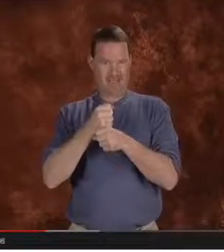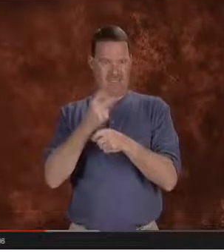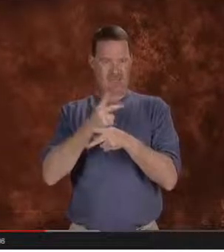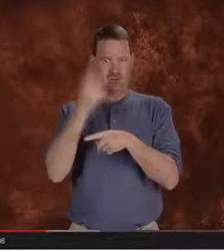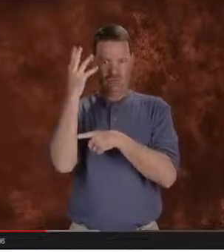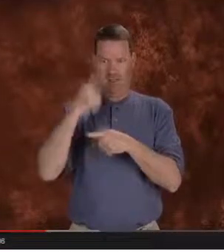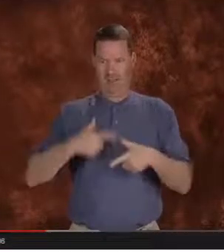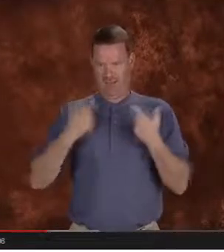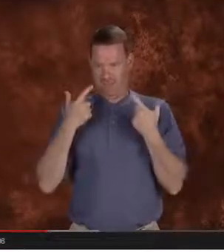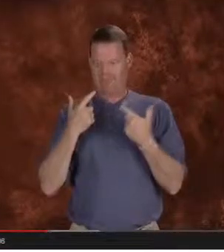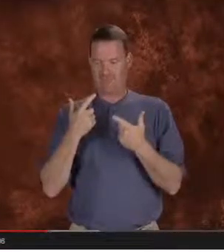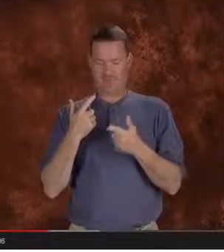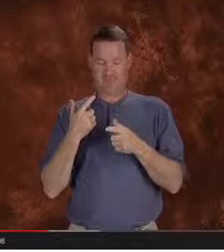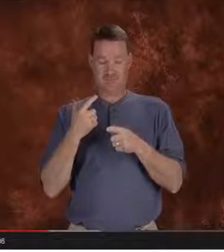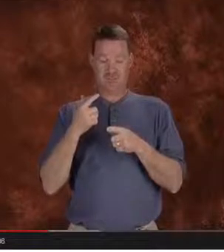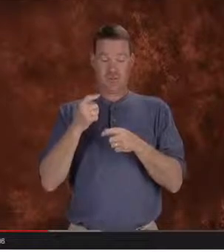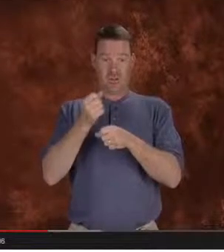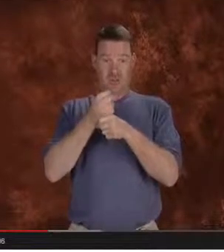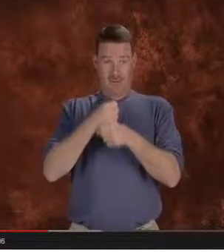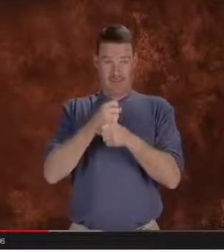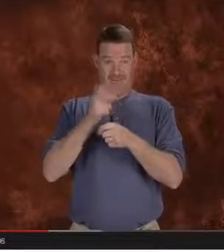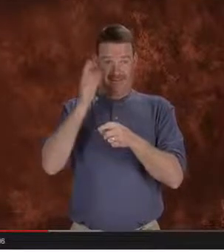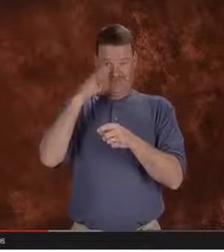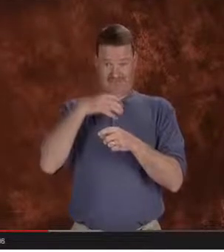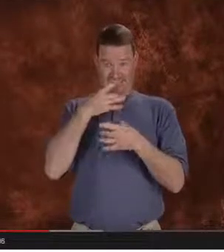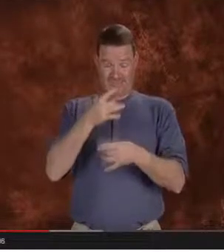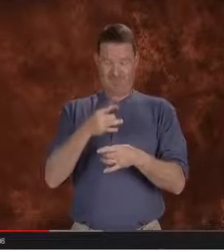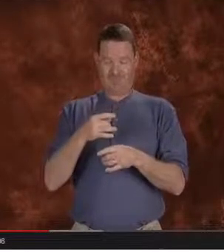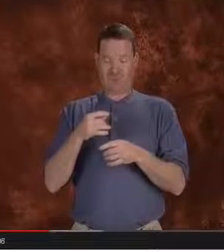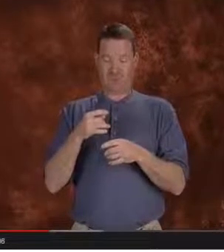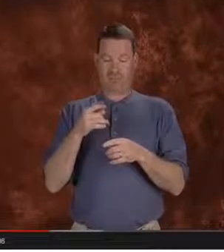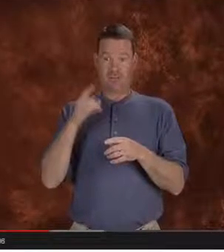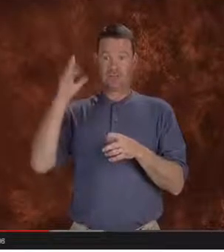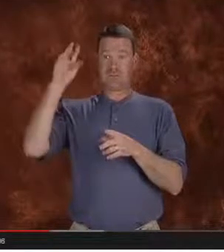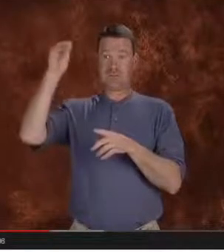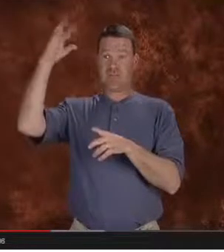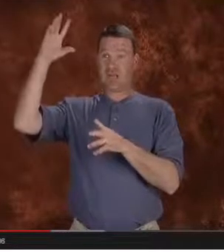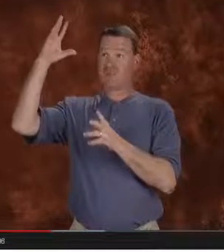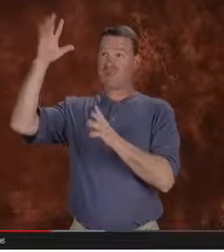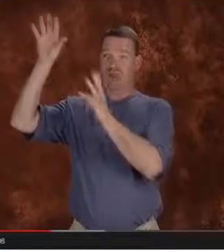which are the sugars that the plants use to fuel themselves.